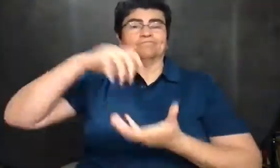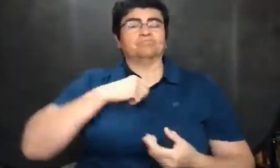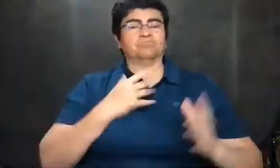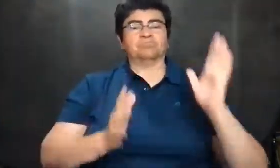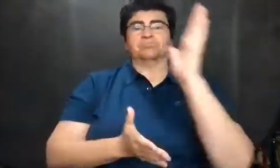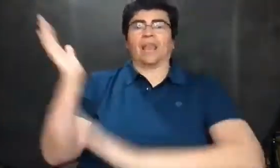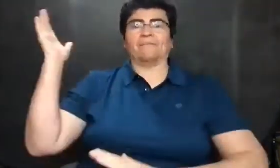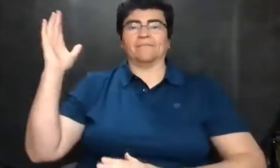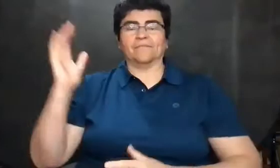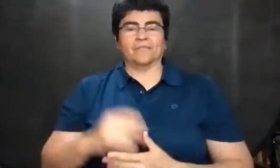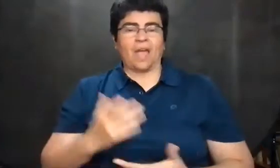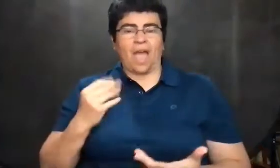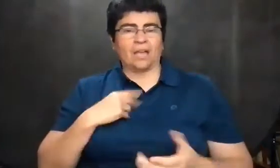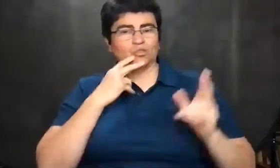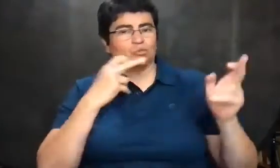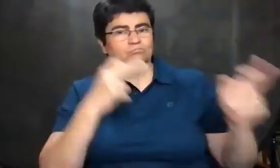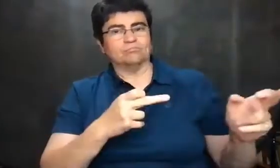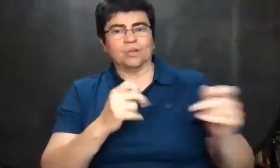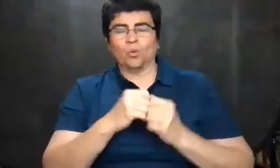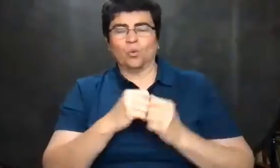you go, and to hell with them, and you'll never do anything for them